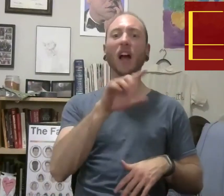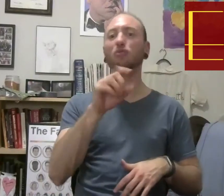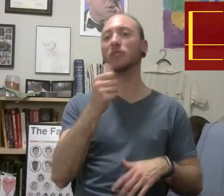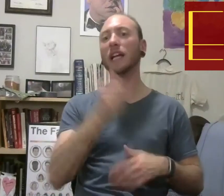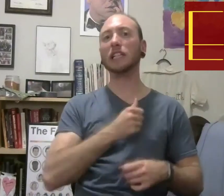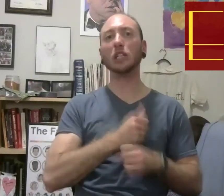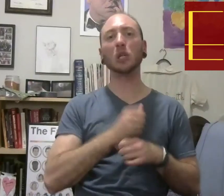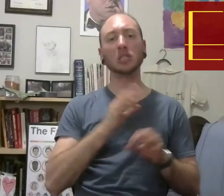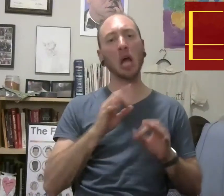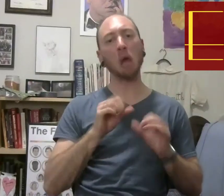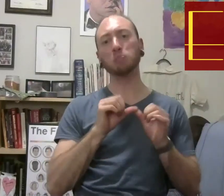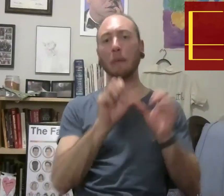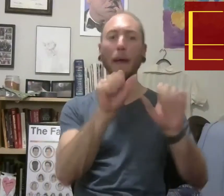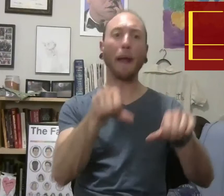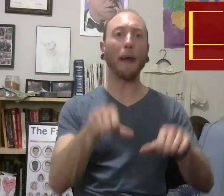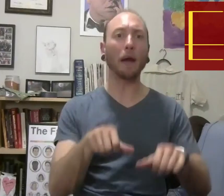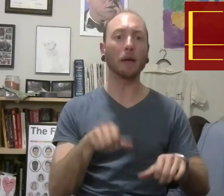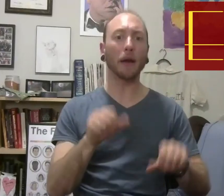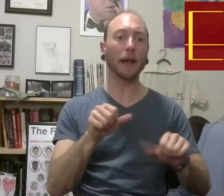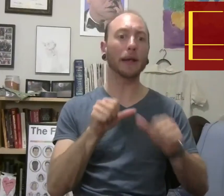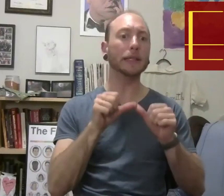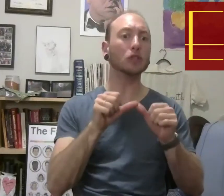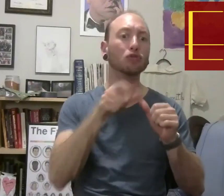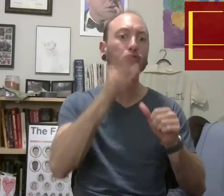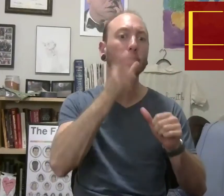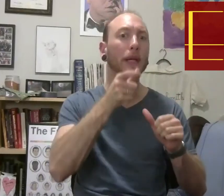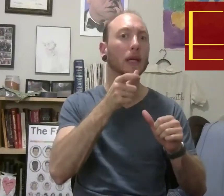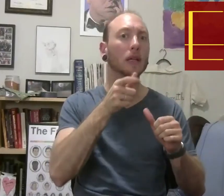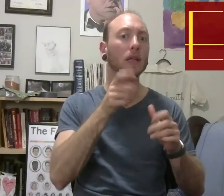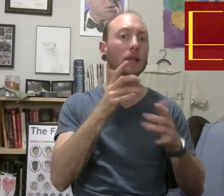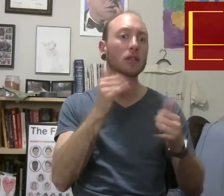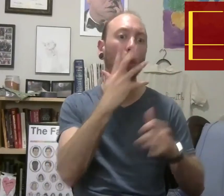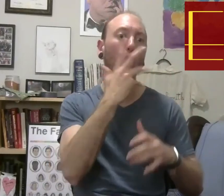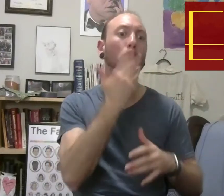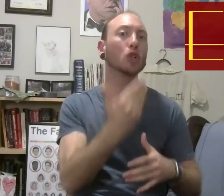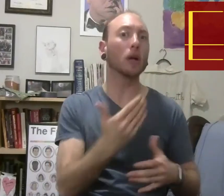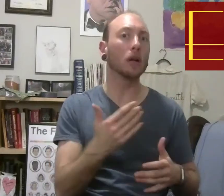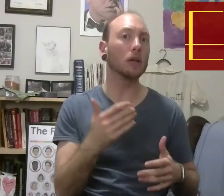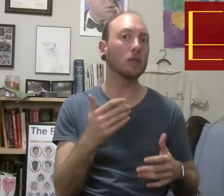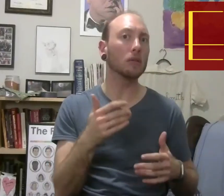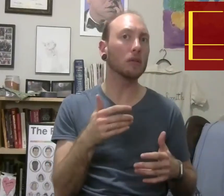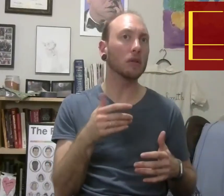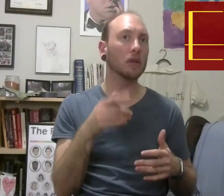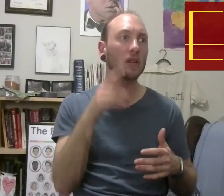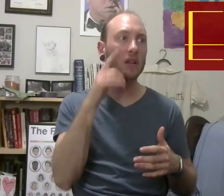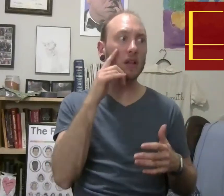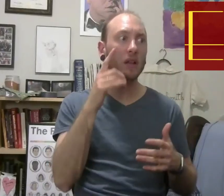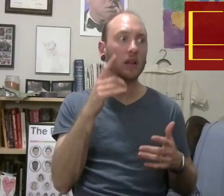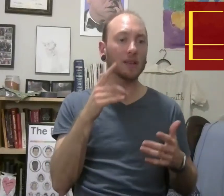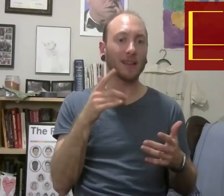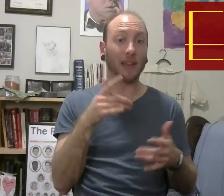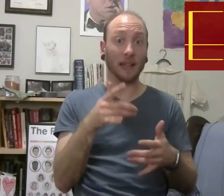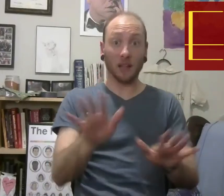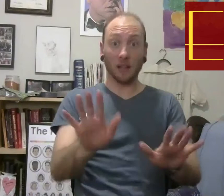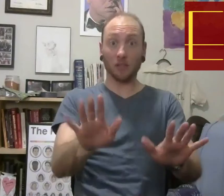and maybe I can keep drinking, and maybe it can still look good, because like, how can I live without this thing?